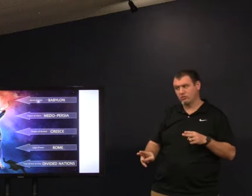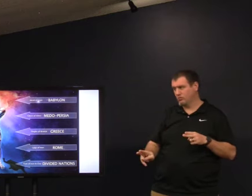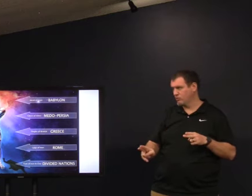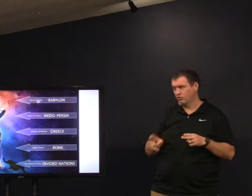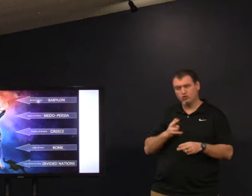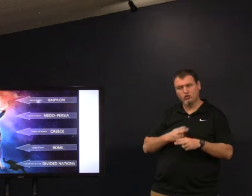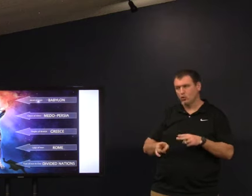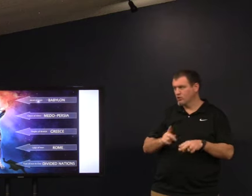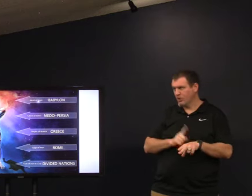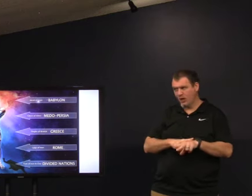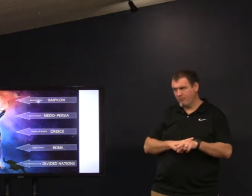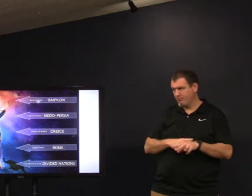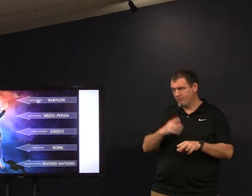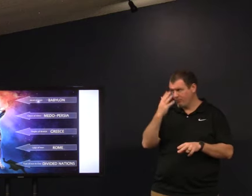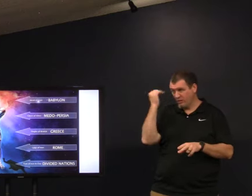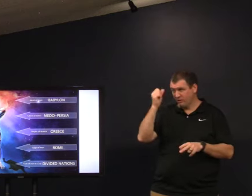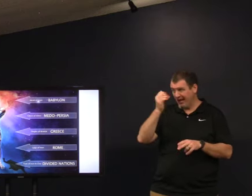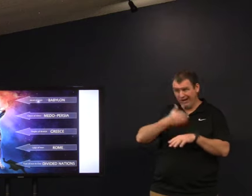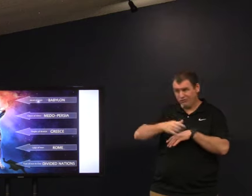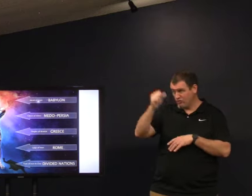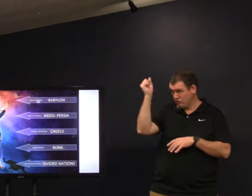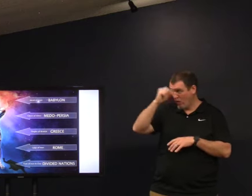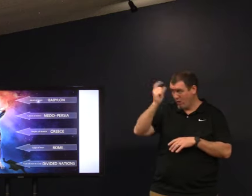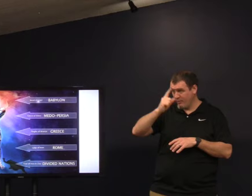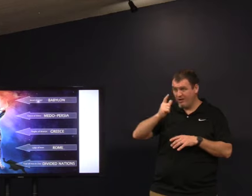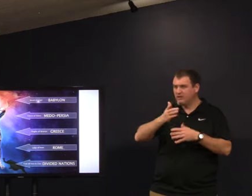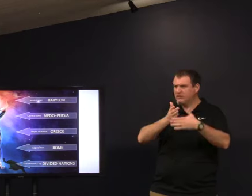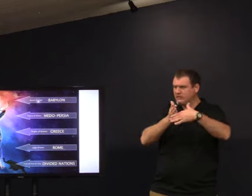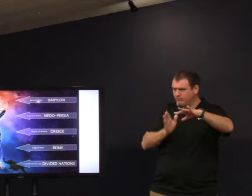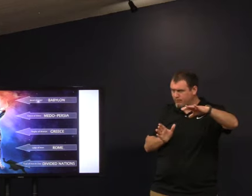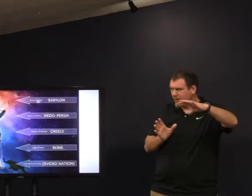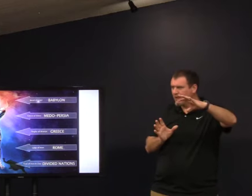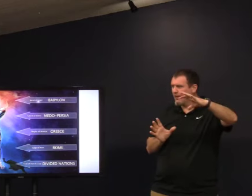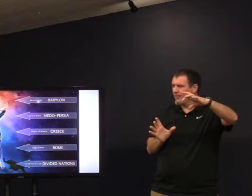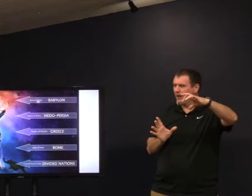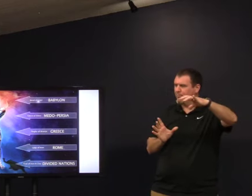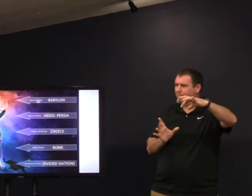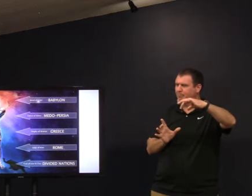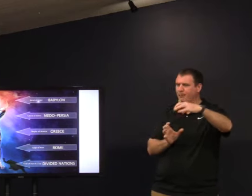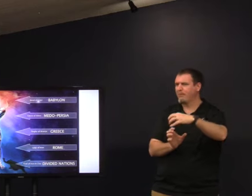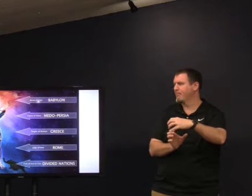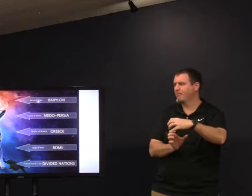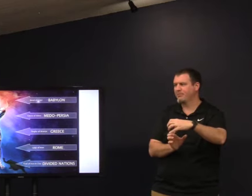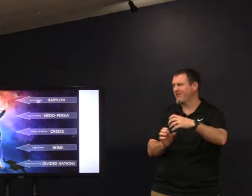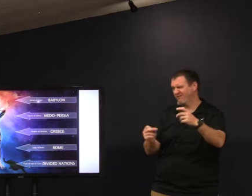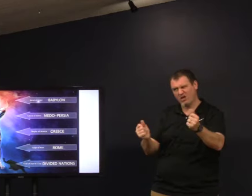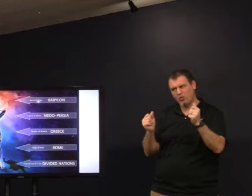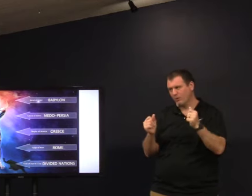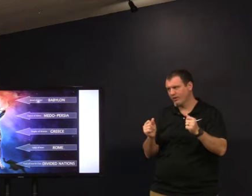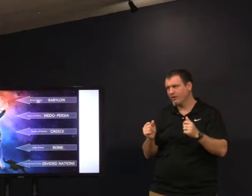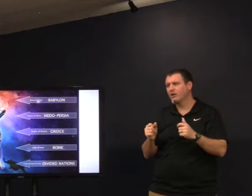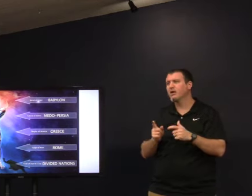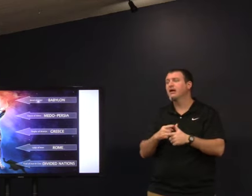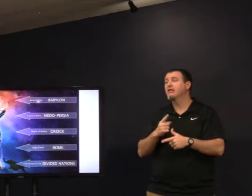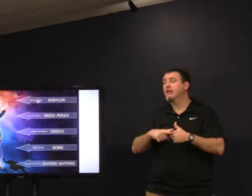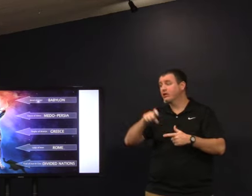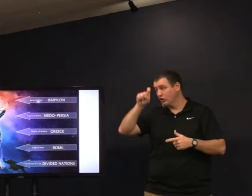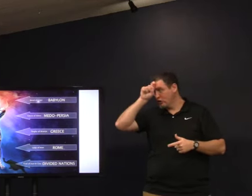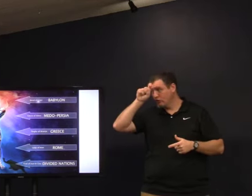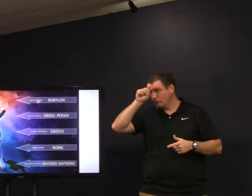Israel had quite a bit of control, but it was such a short time frame. and they